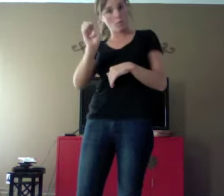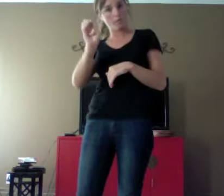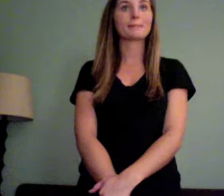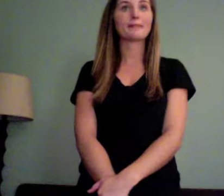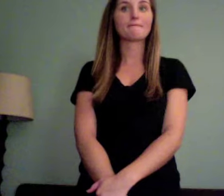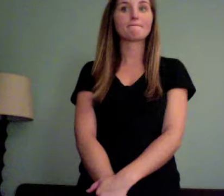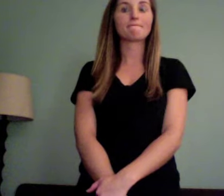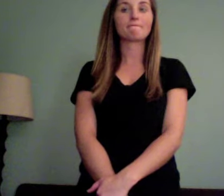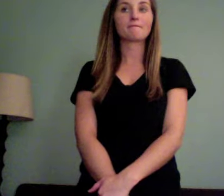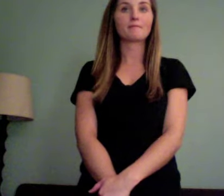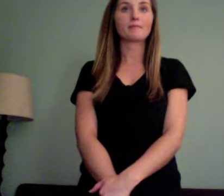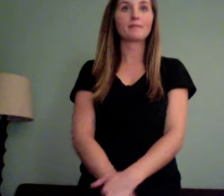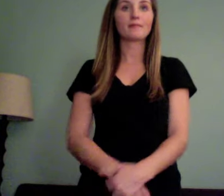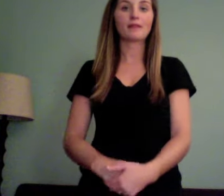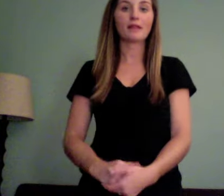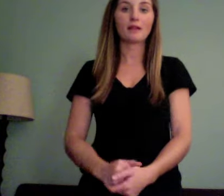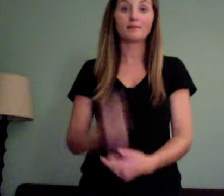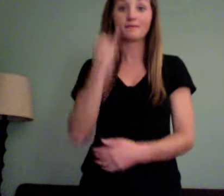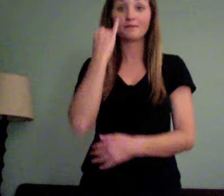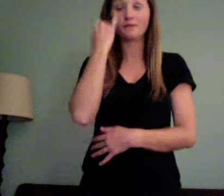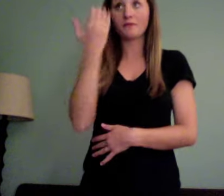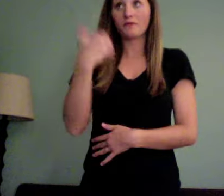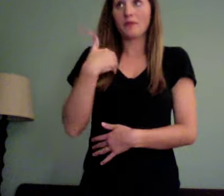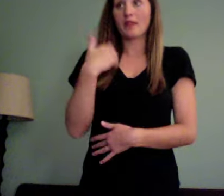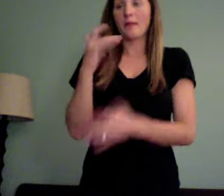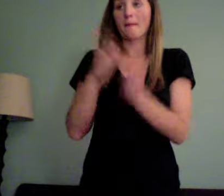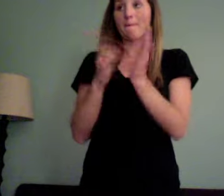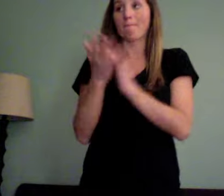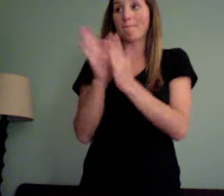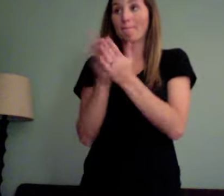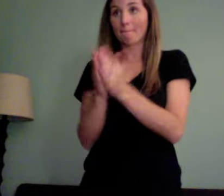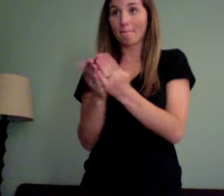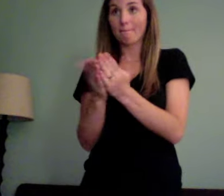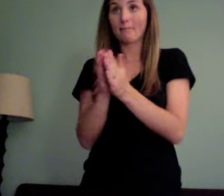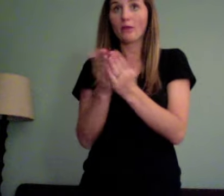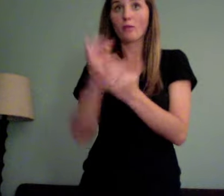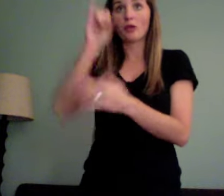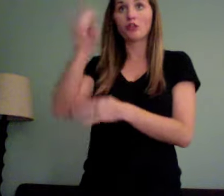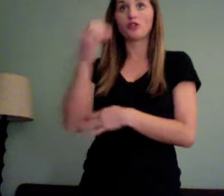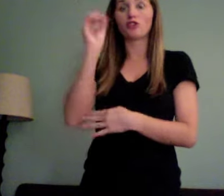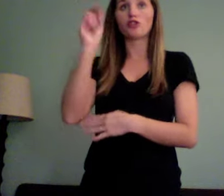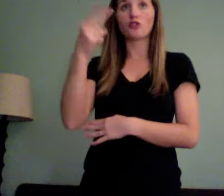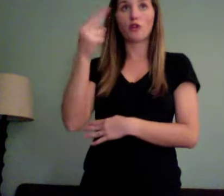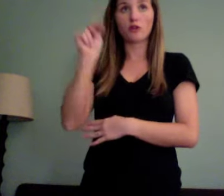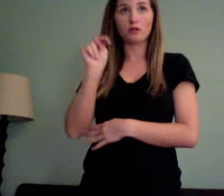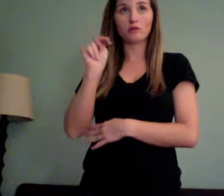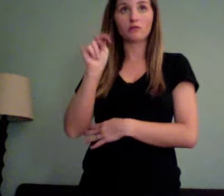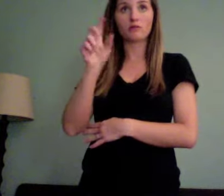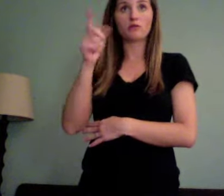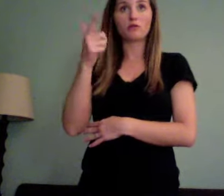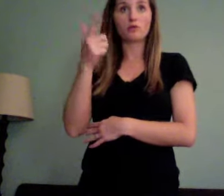mom. If you have your Bibles, I want you to open to John 21. If there's ever a guy that